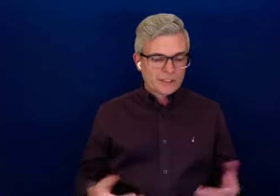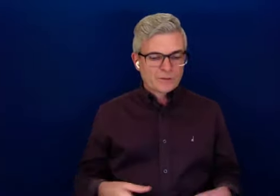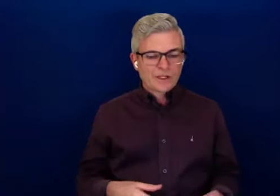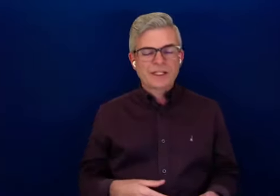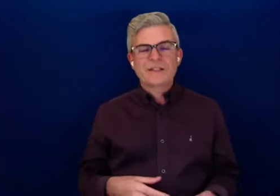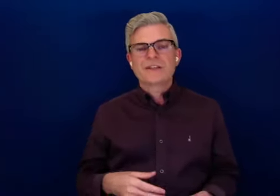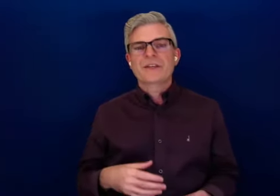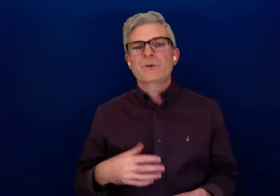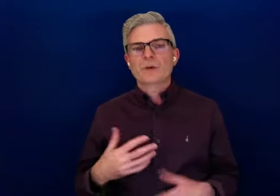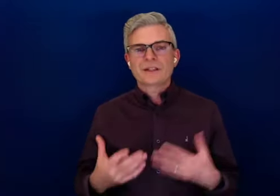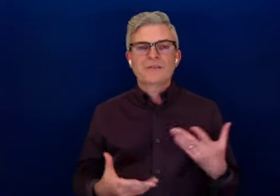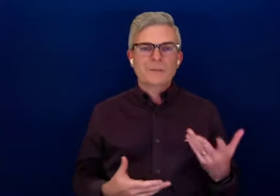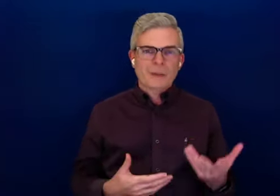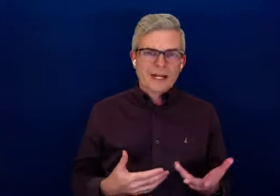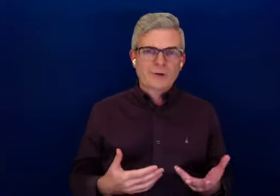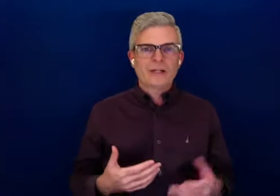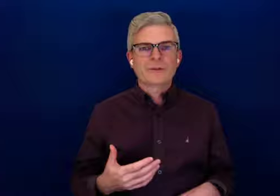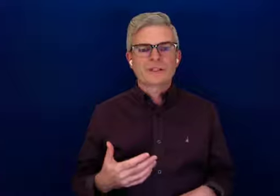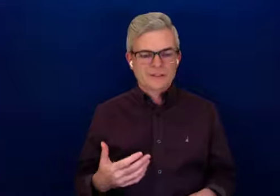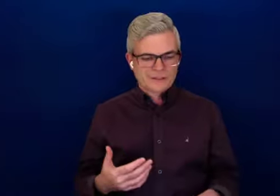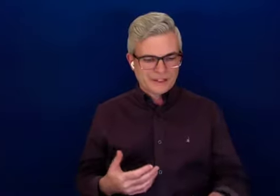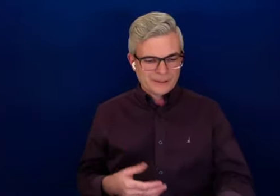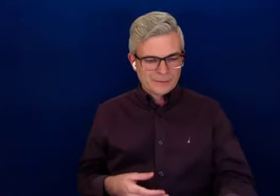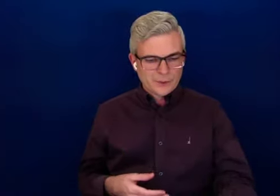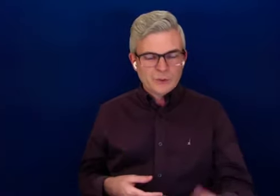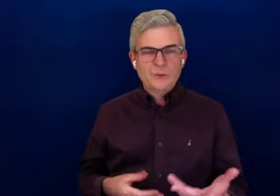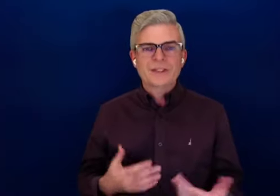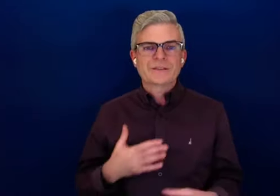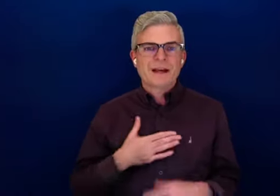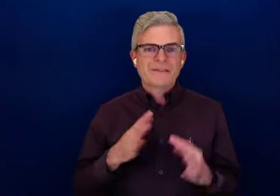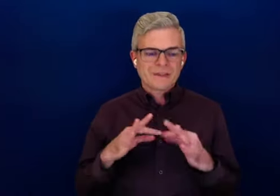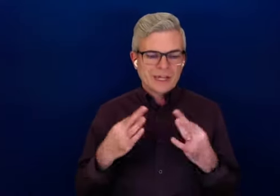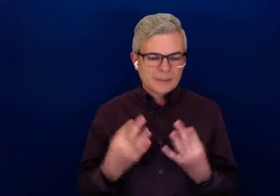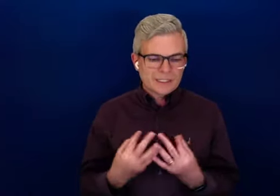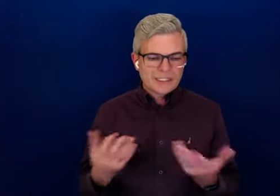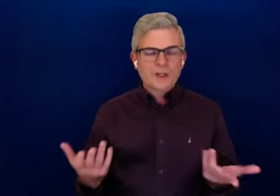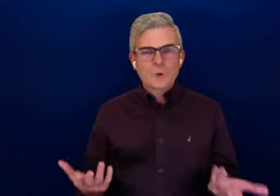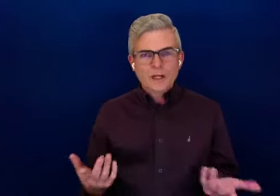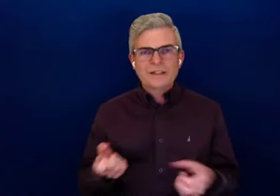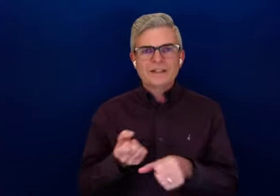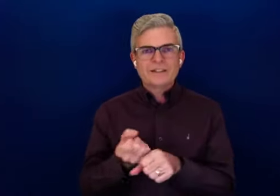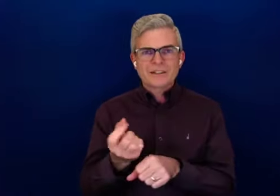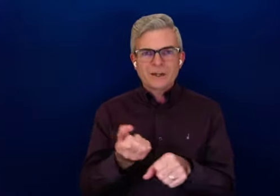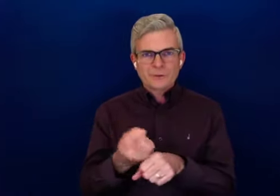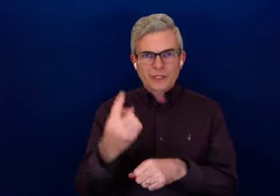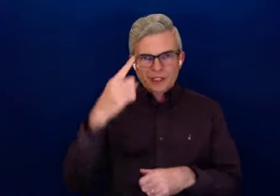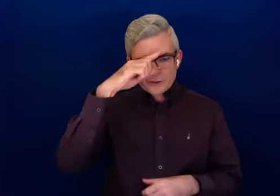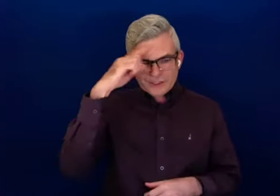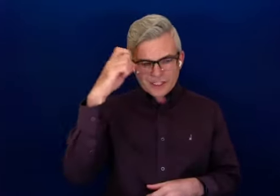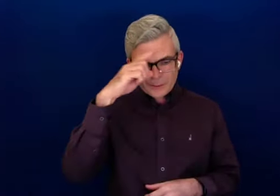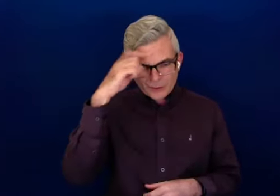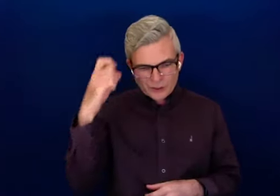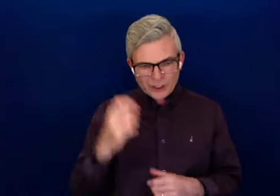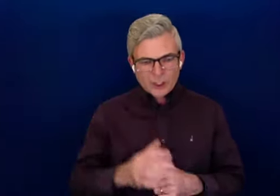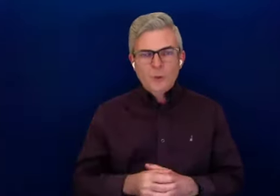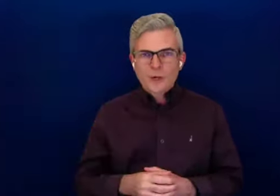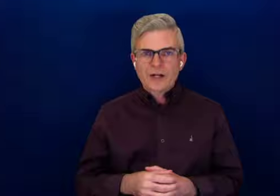opening phrase, and then the relevant background is who, it's my family, when is every year summer,